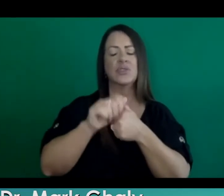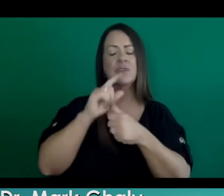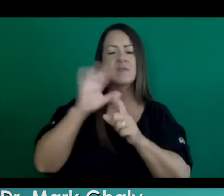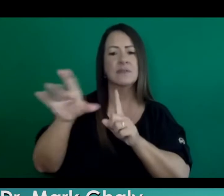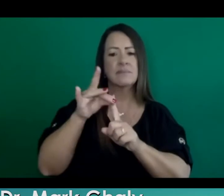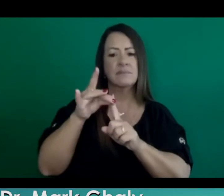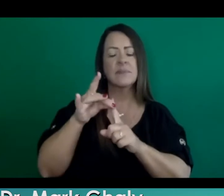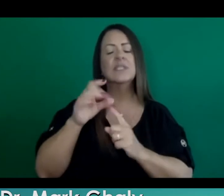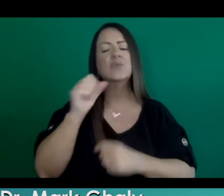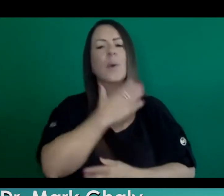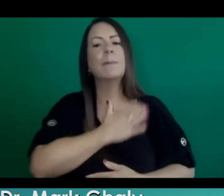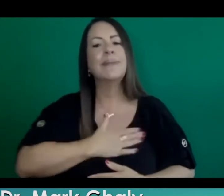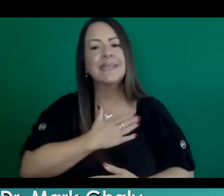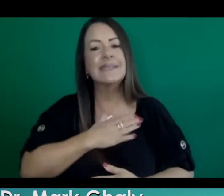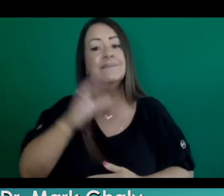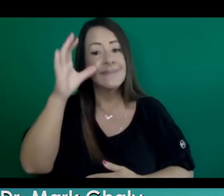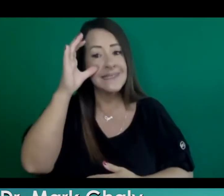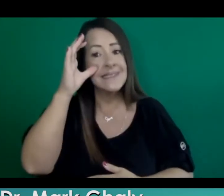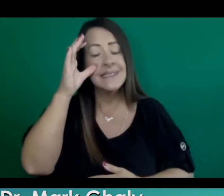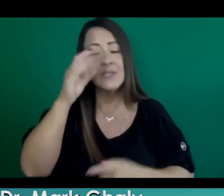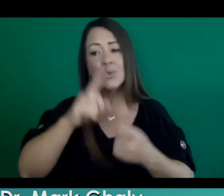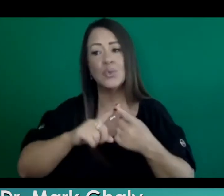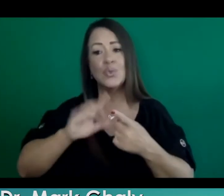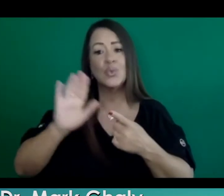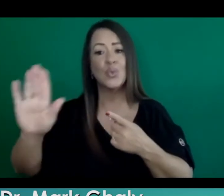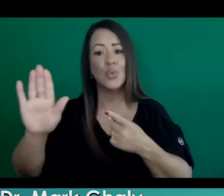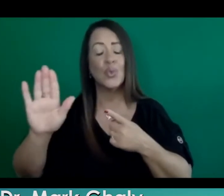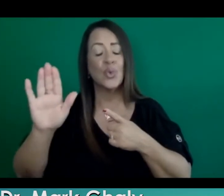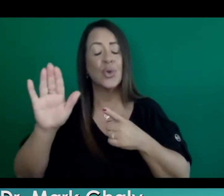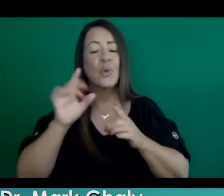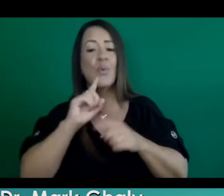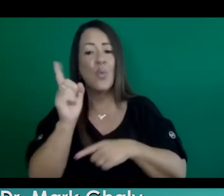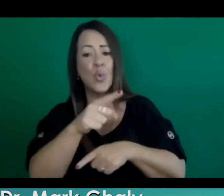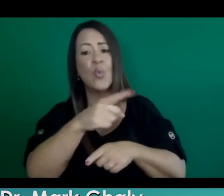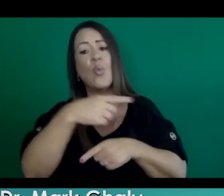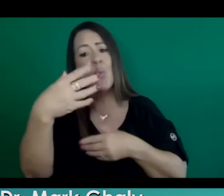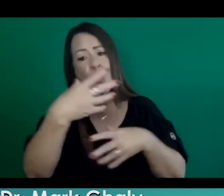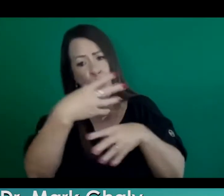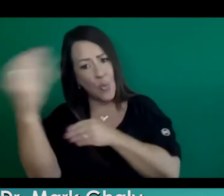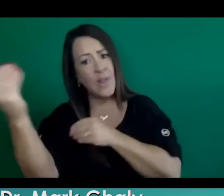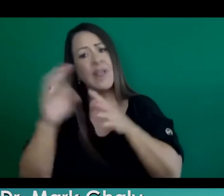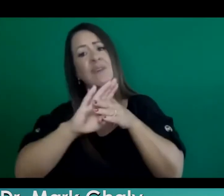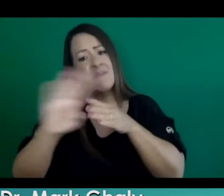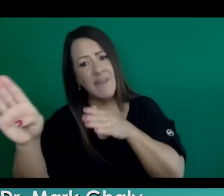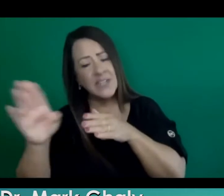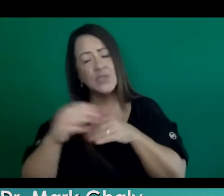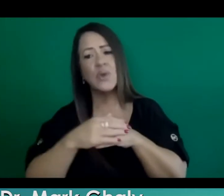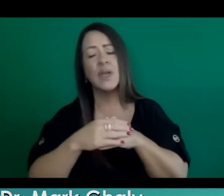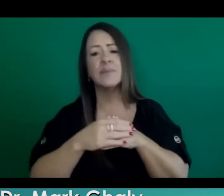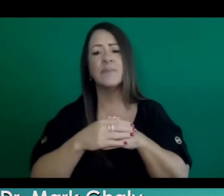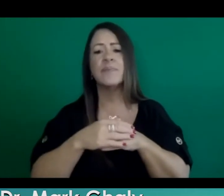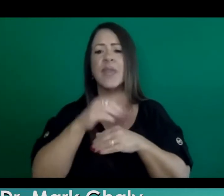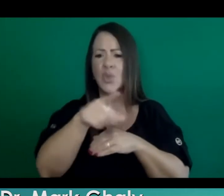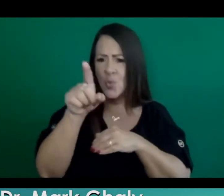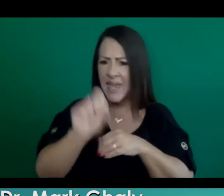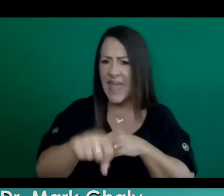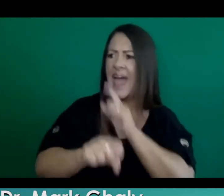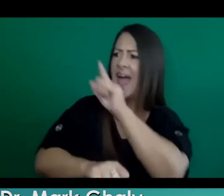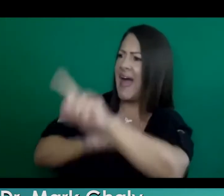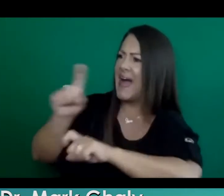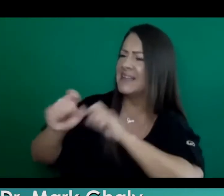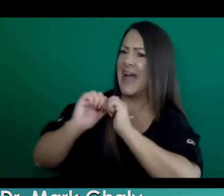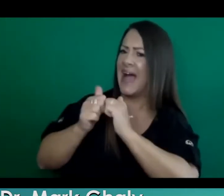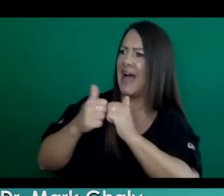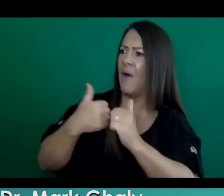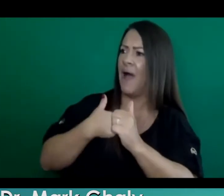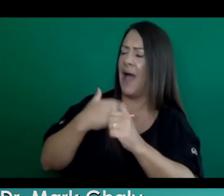So please heed to those directions to evacuate. Ask questions about how we can reduce your risk. If you end